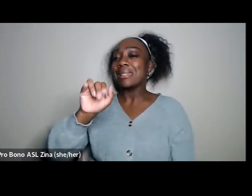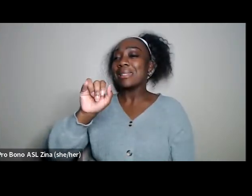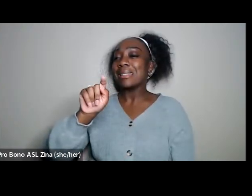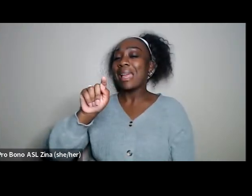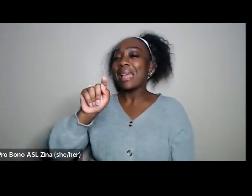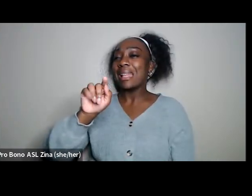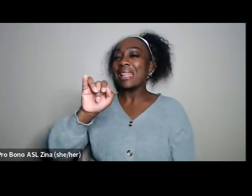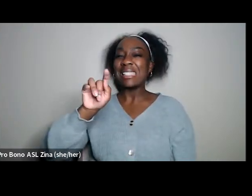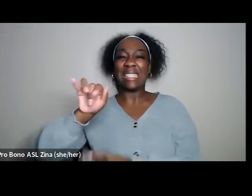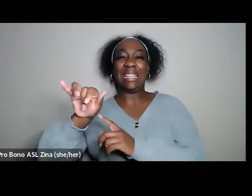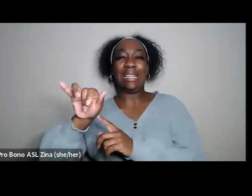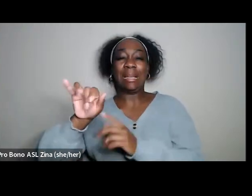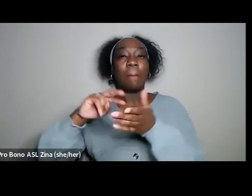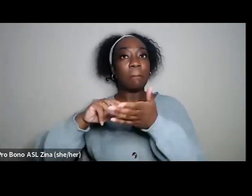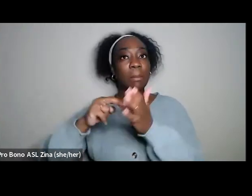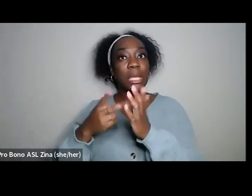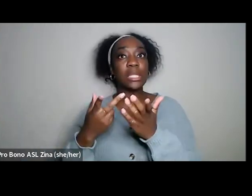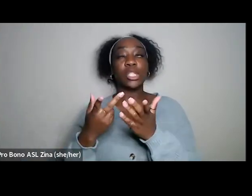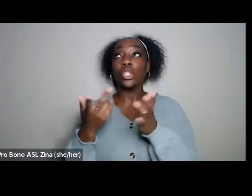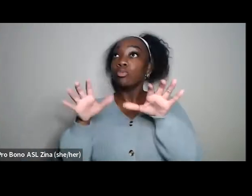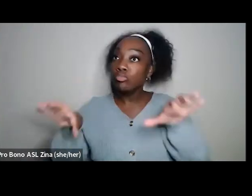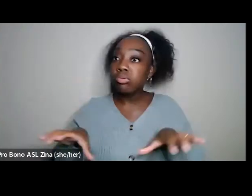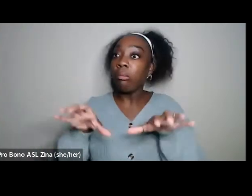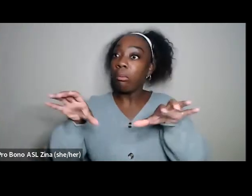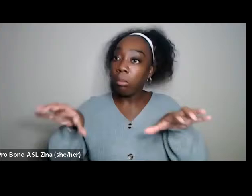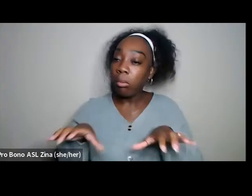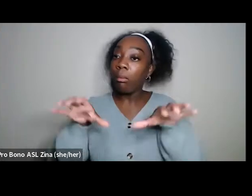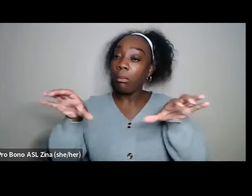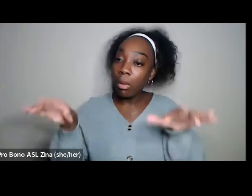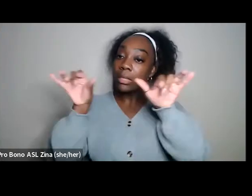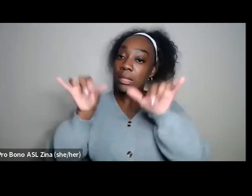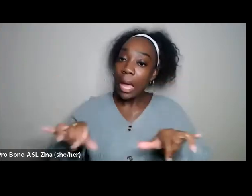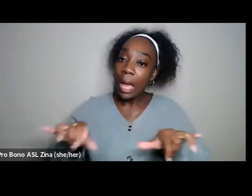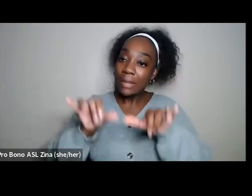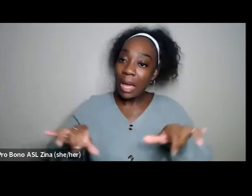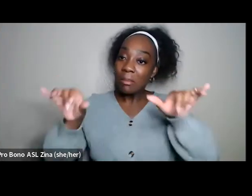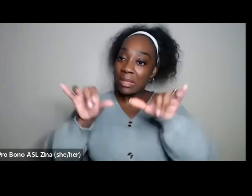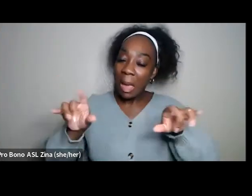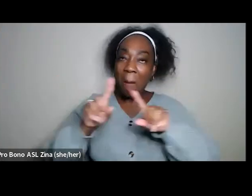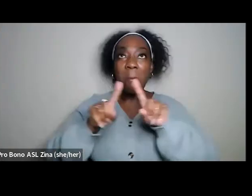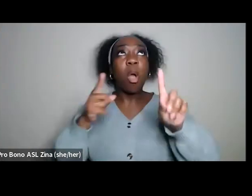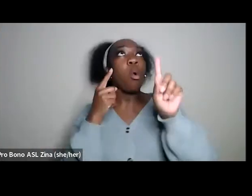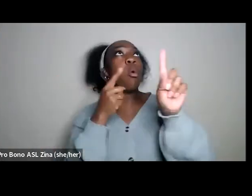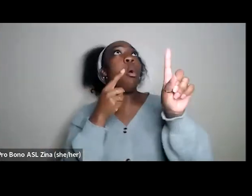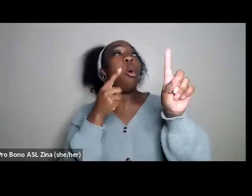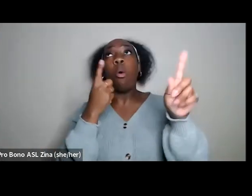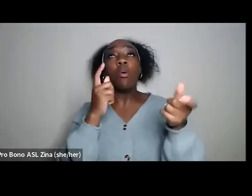a different result, right, and doing the same thing. Right. And